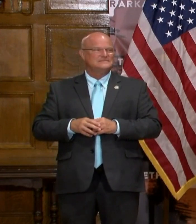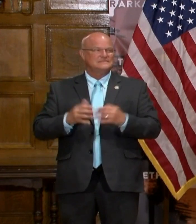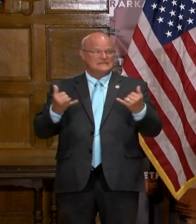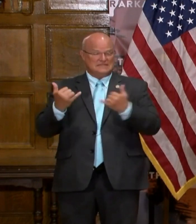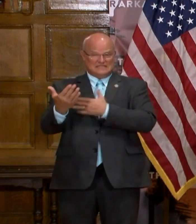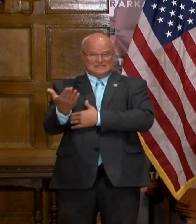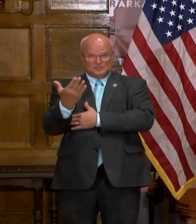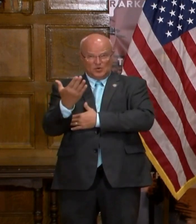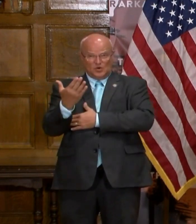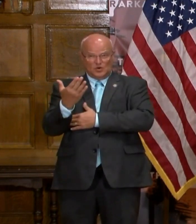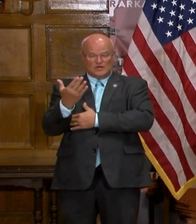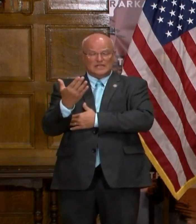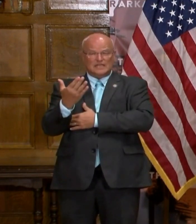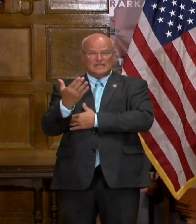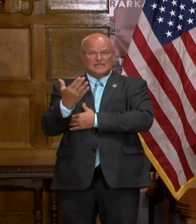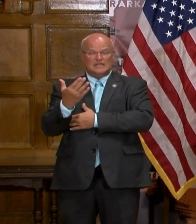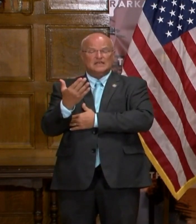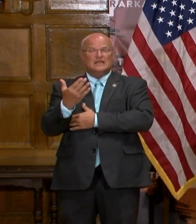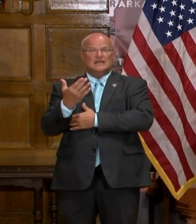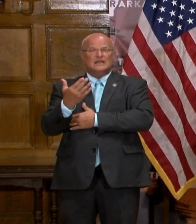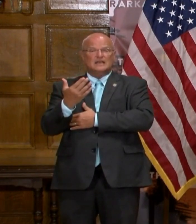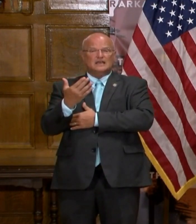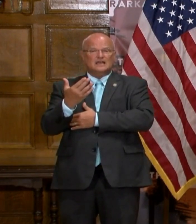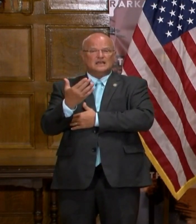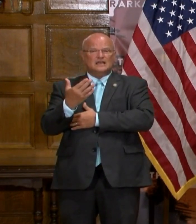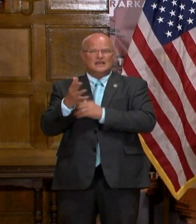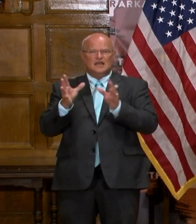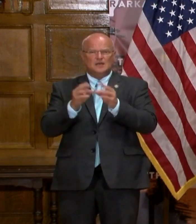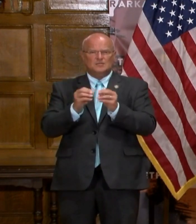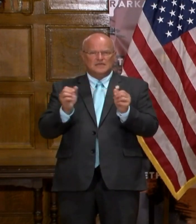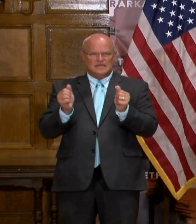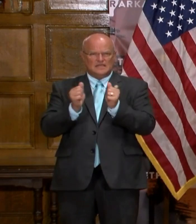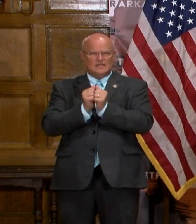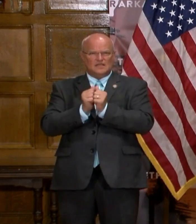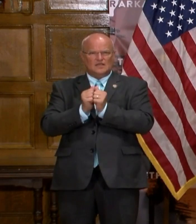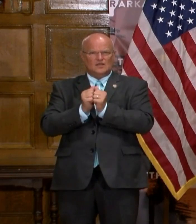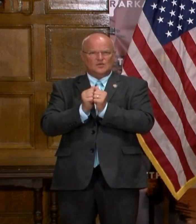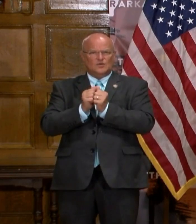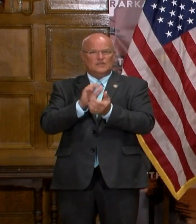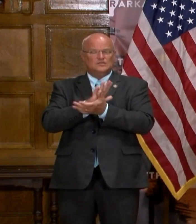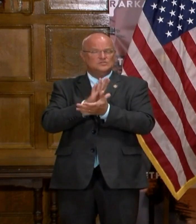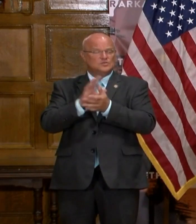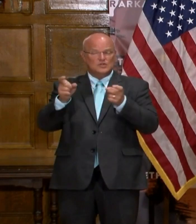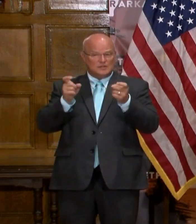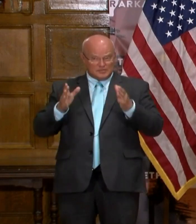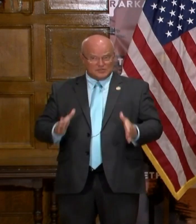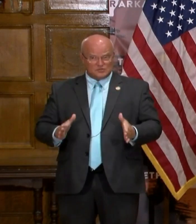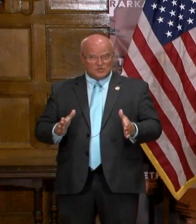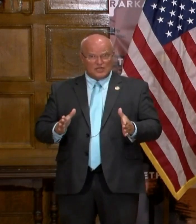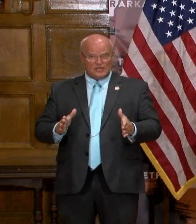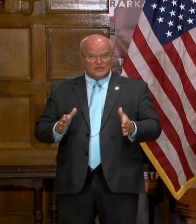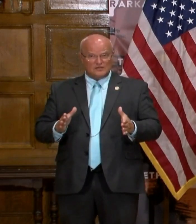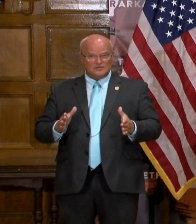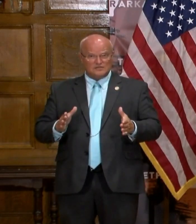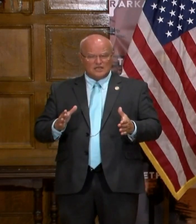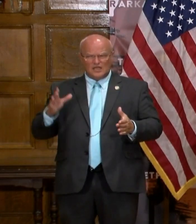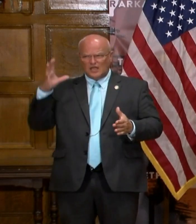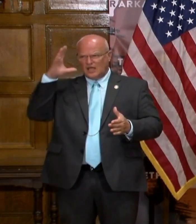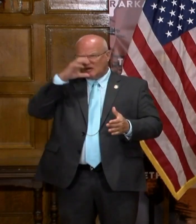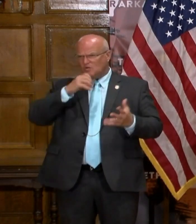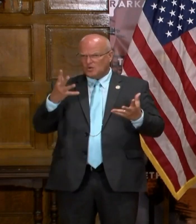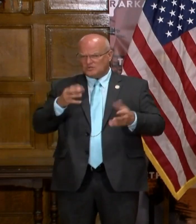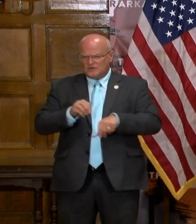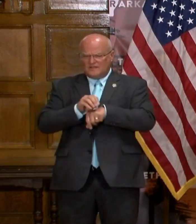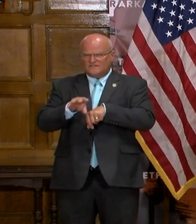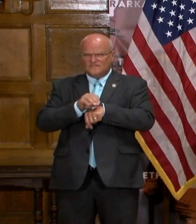This morning, Dr. Romero, you had a meeting with school administrators by Zoom, and I wondered what your